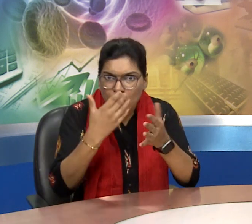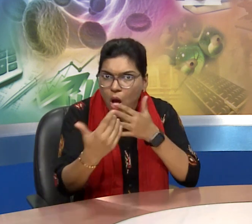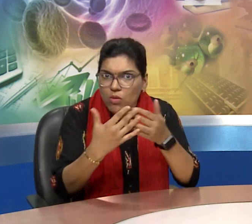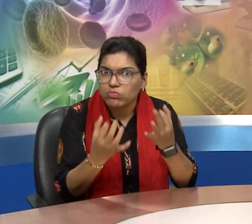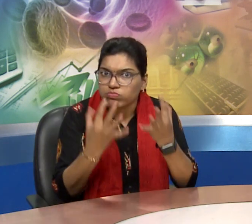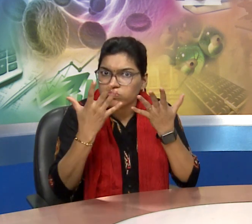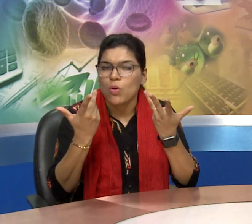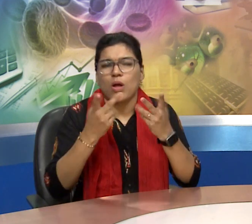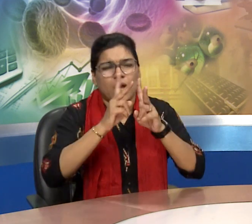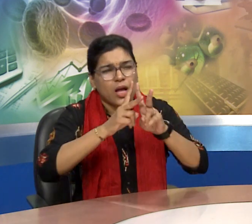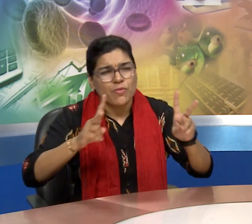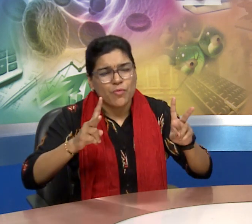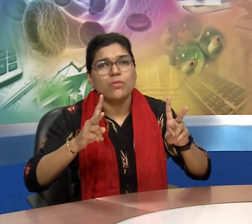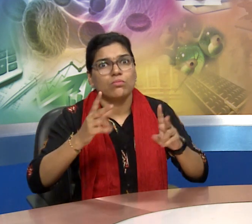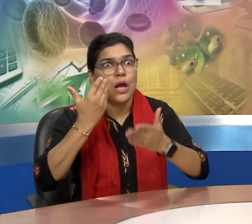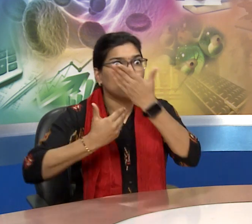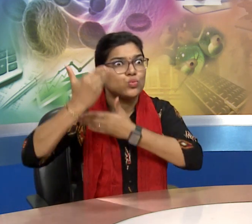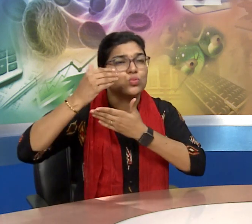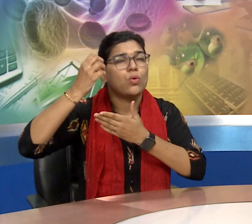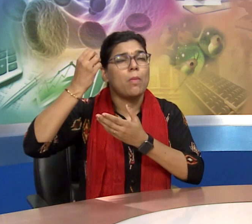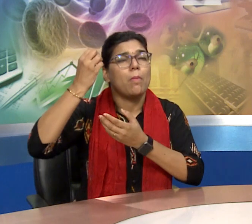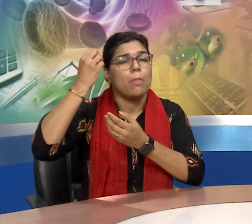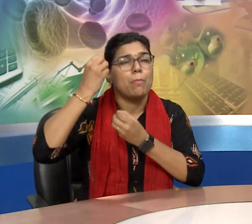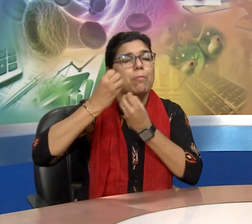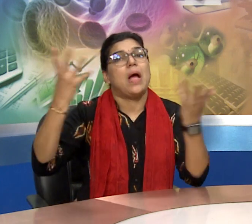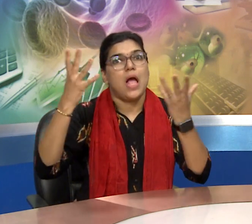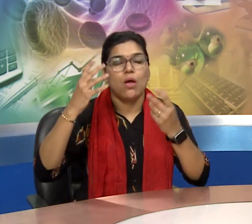thus facilitating individual and community problem solving.